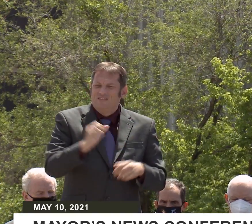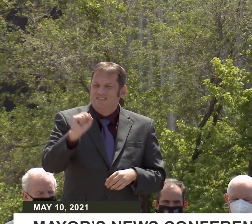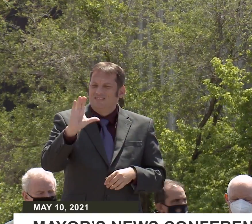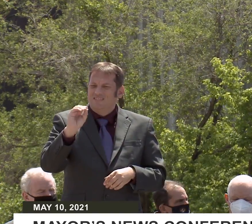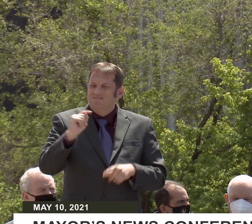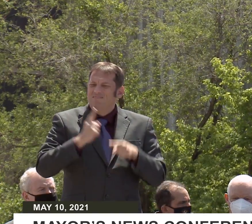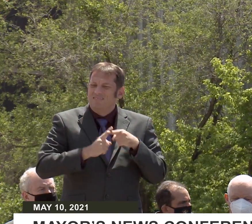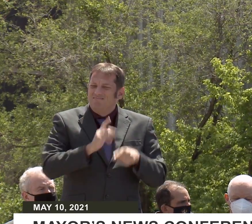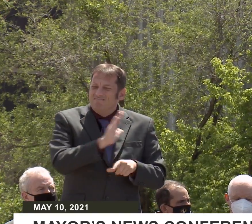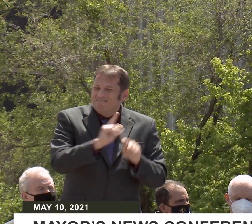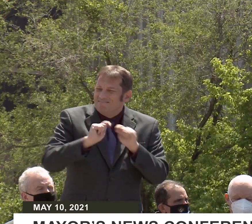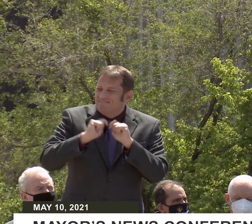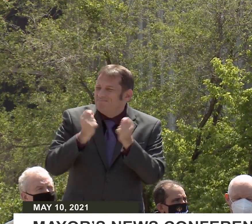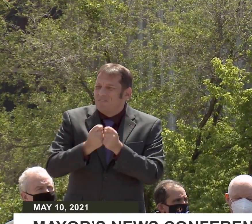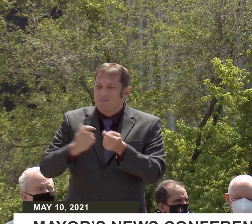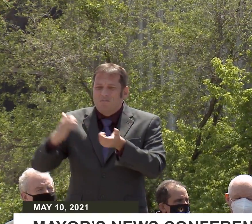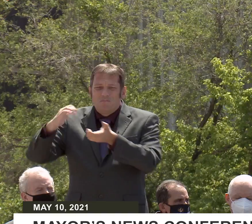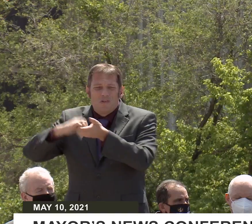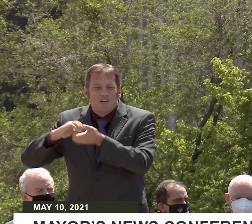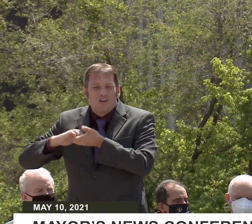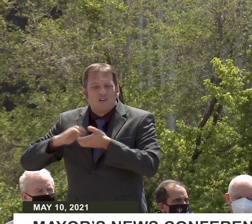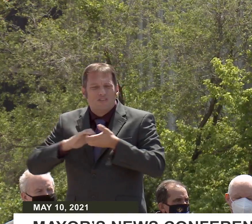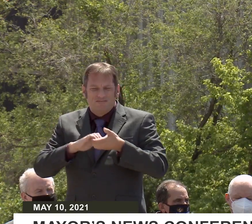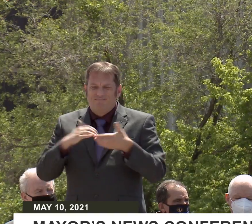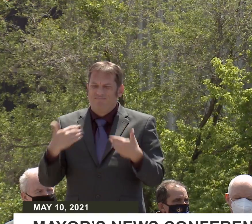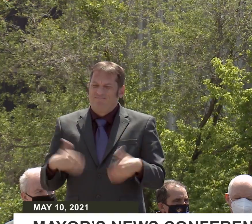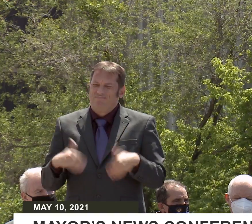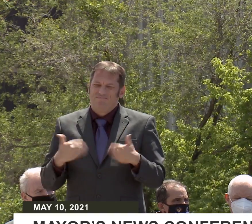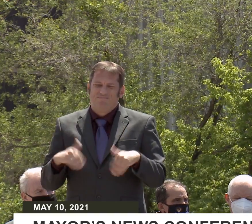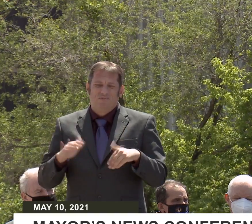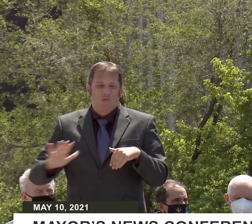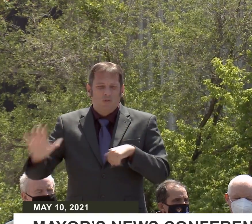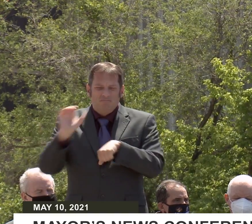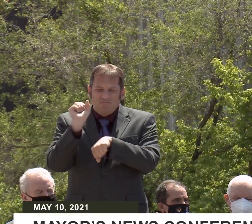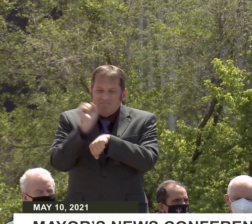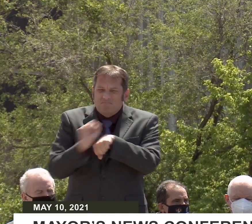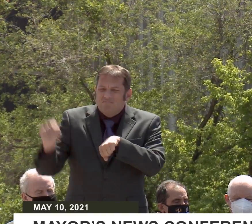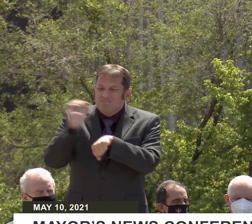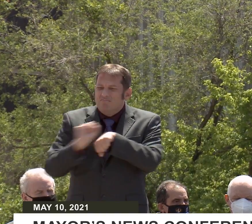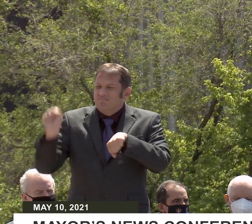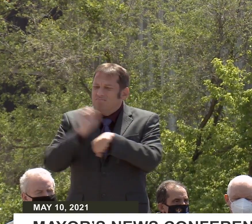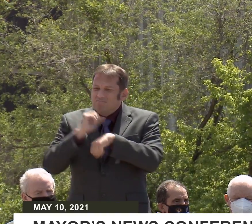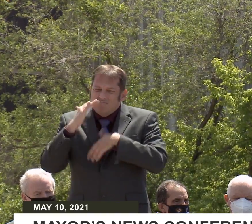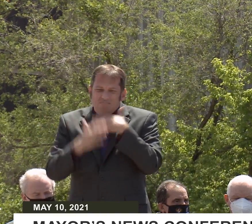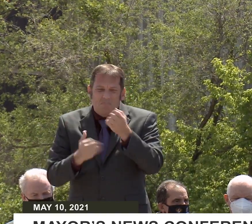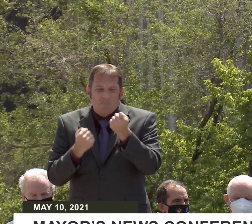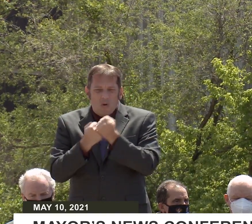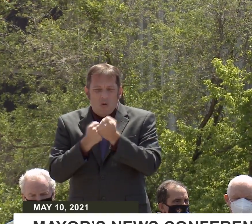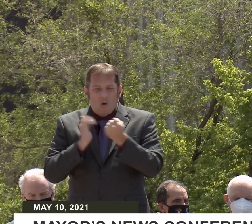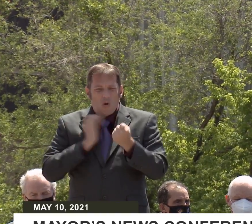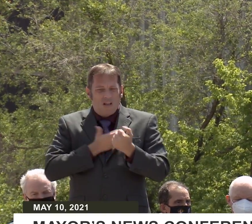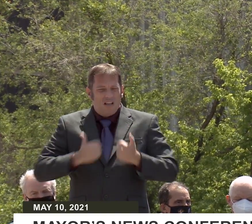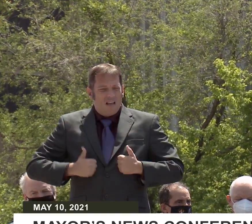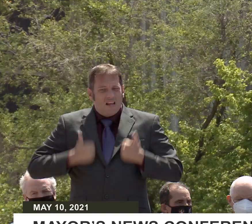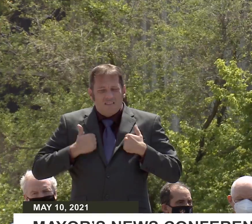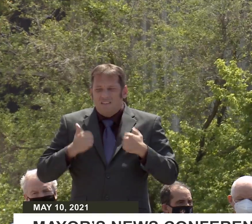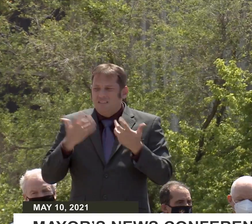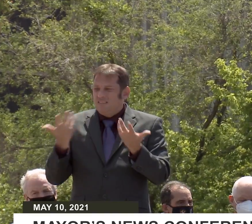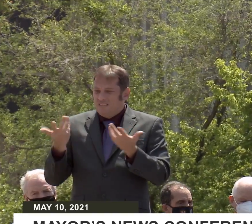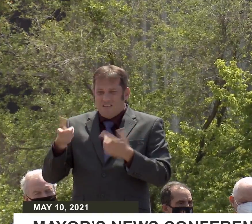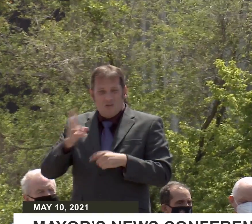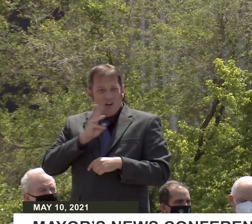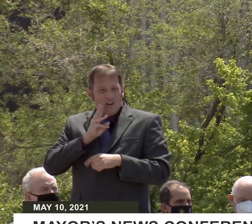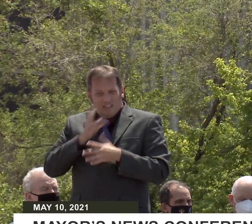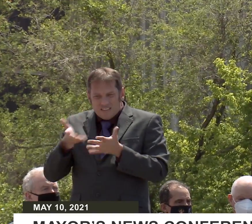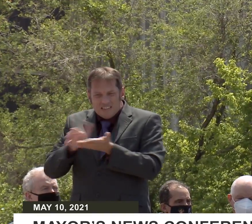partnership on this issue. I'm grateful for your efforts to support our residents and our waterways. We're proud to work with you, and we're grateful for your